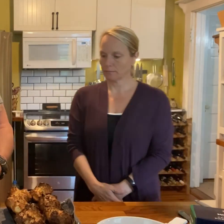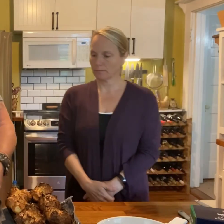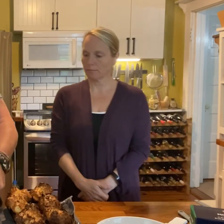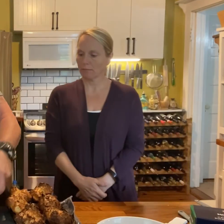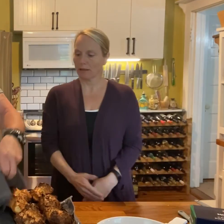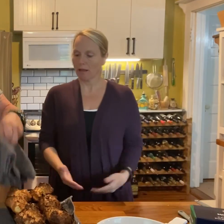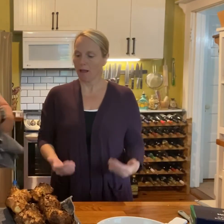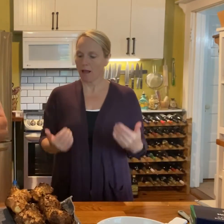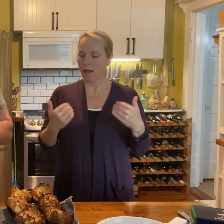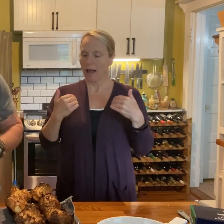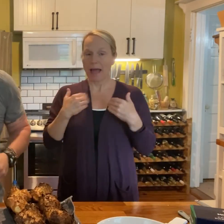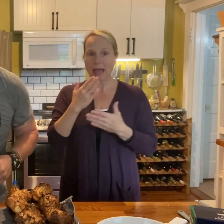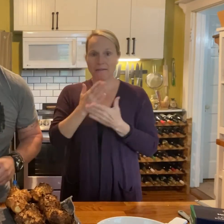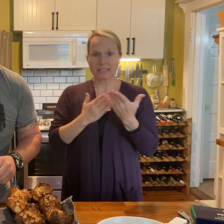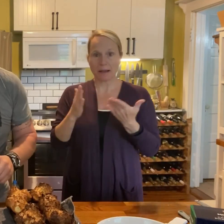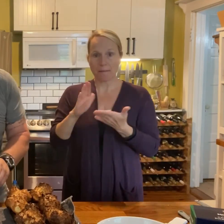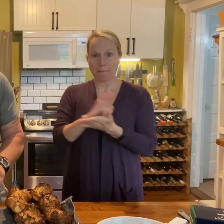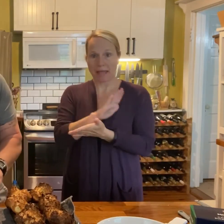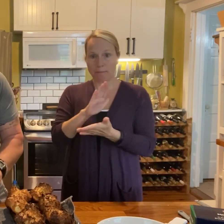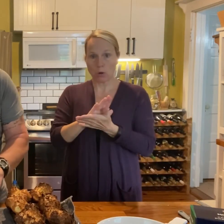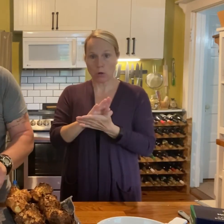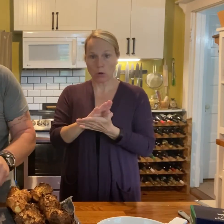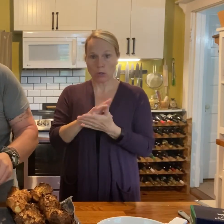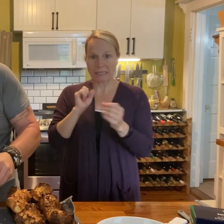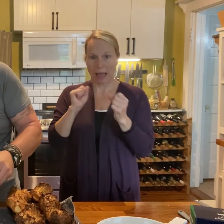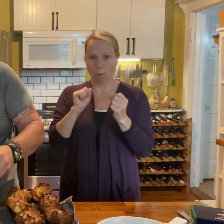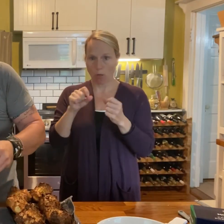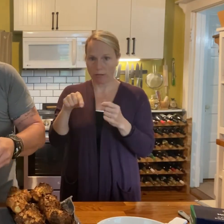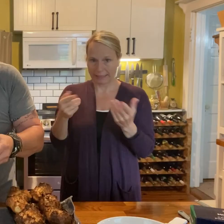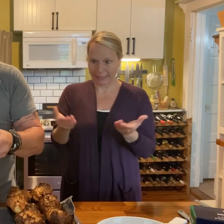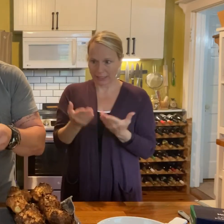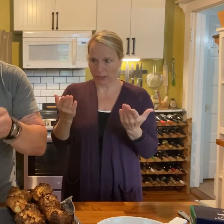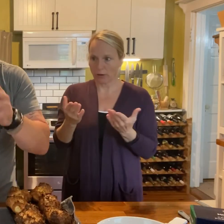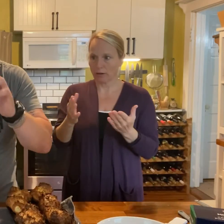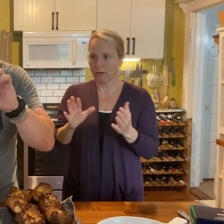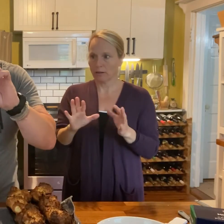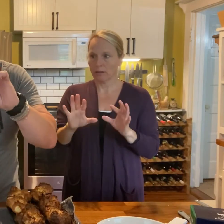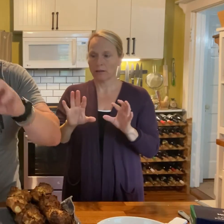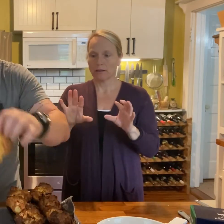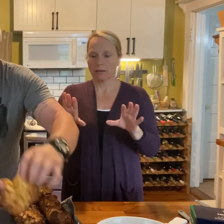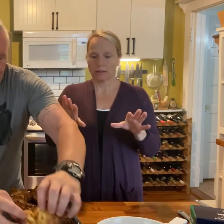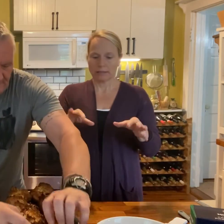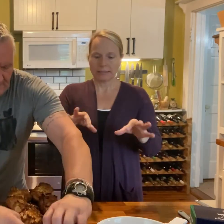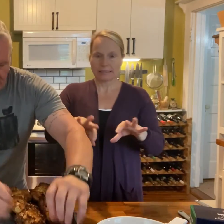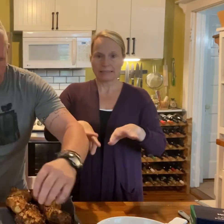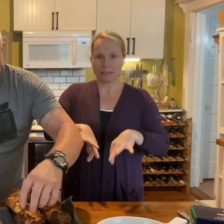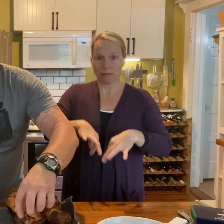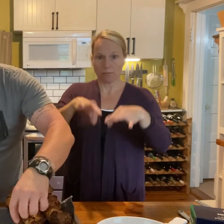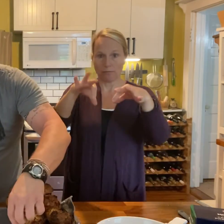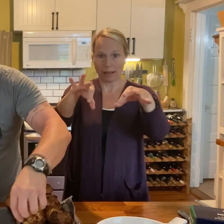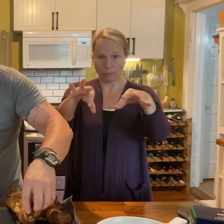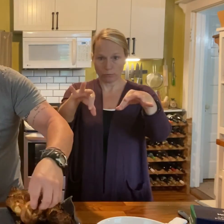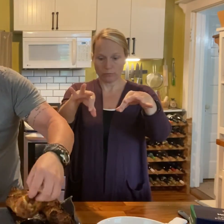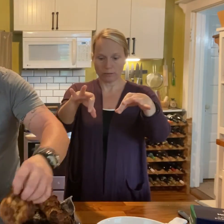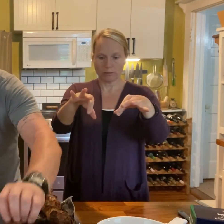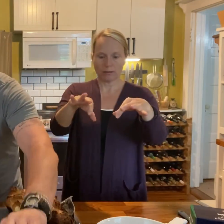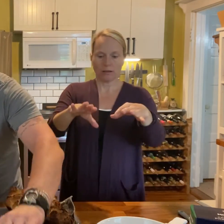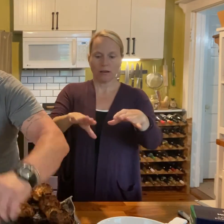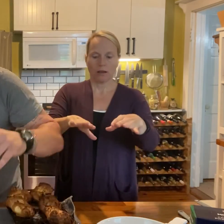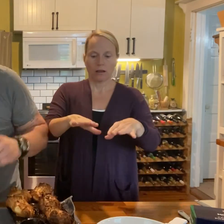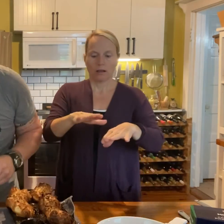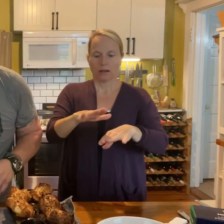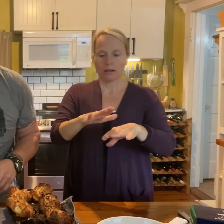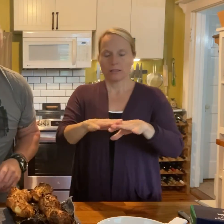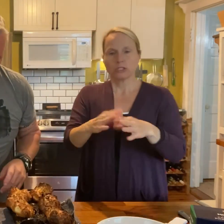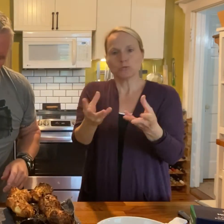I do have some paper towel right here. So I'm going to take them out. They're light and fluffy. And just seat them on